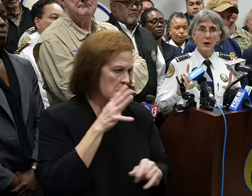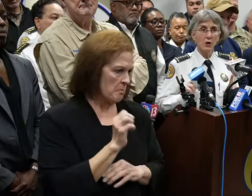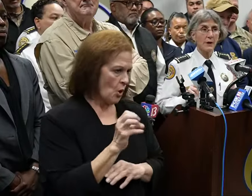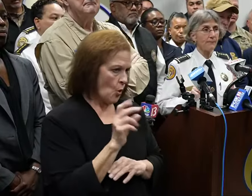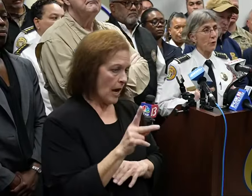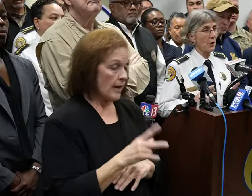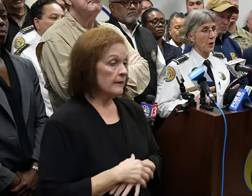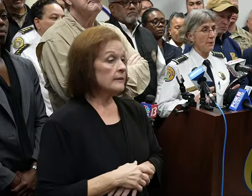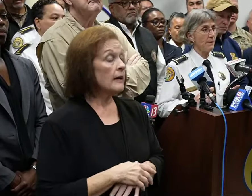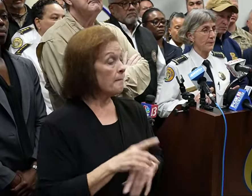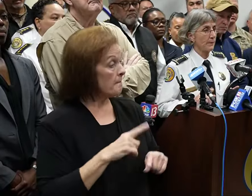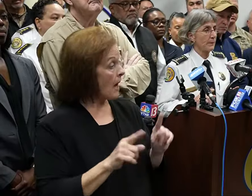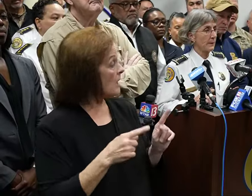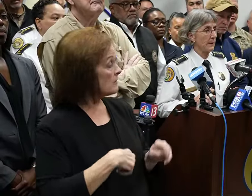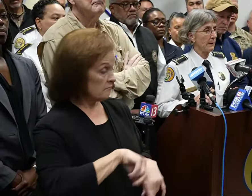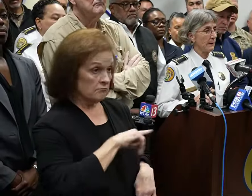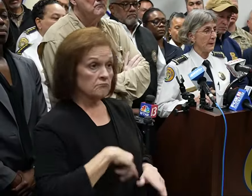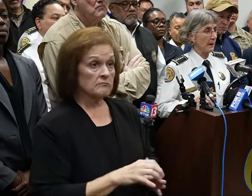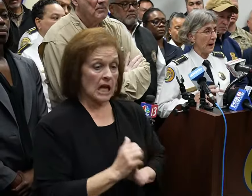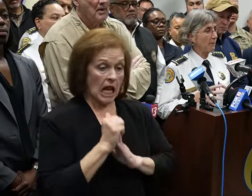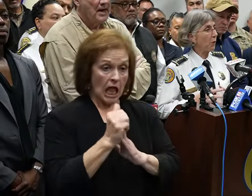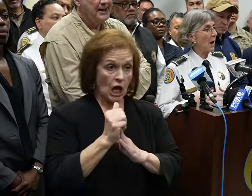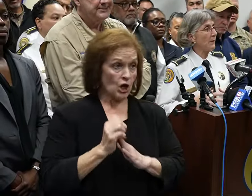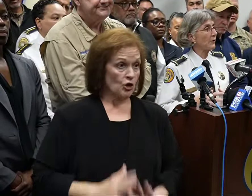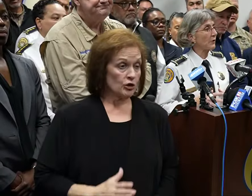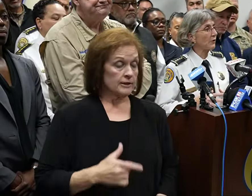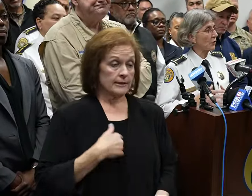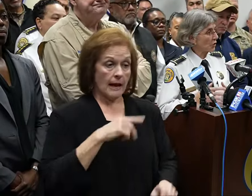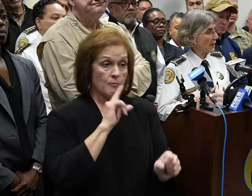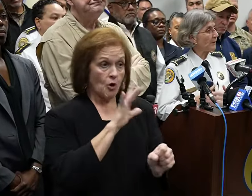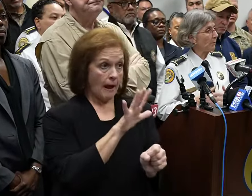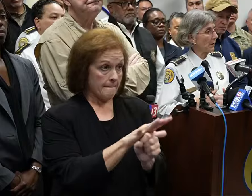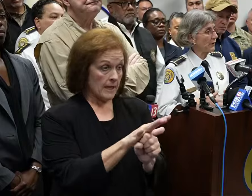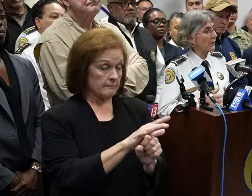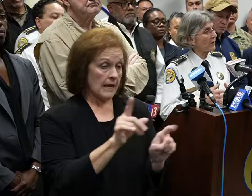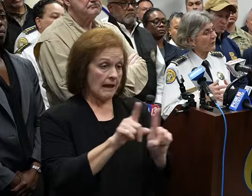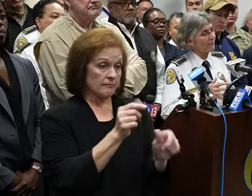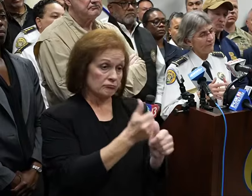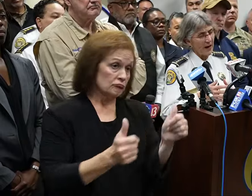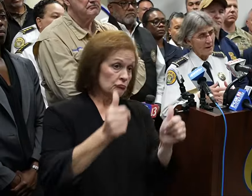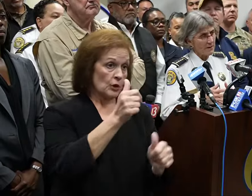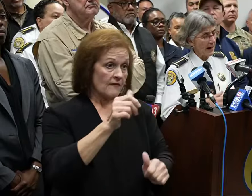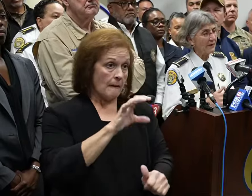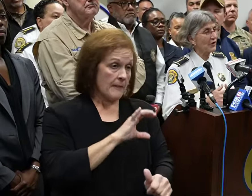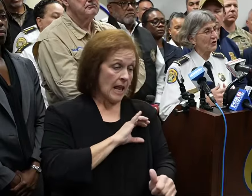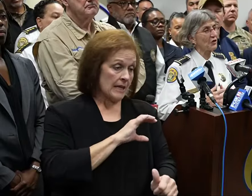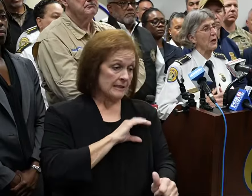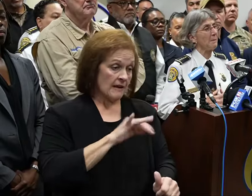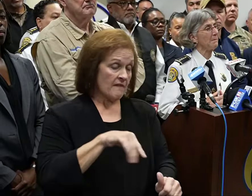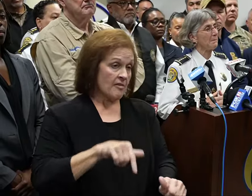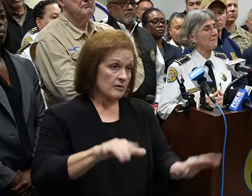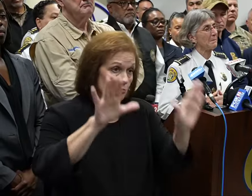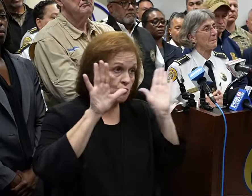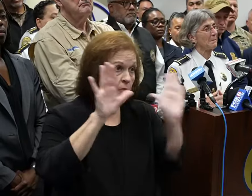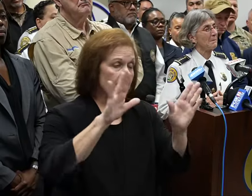is leadership for you. And I promise, as the Chief of Police of this fantastic